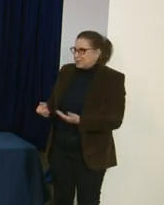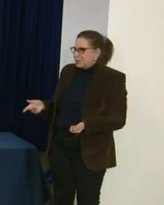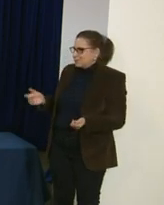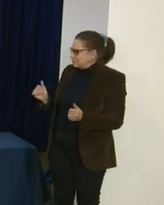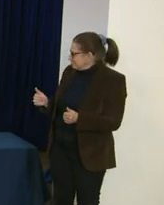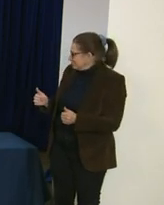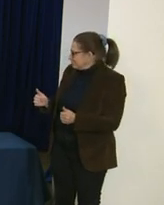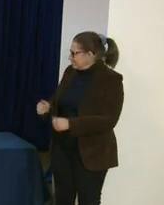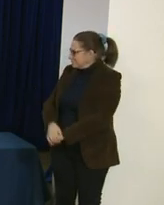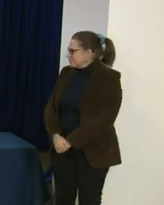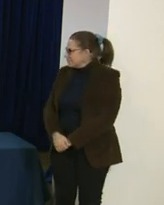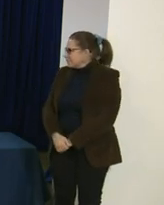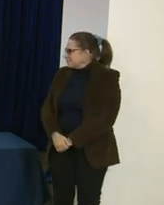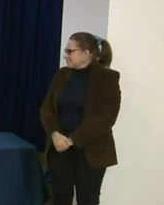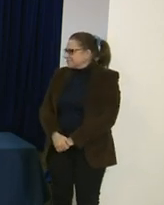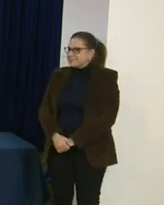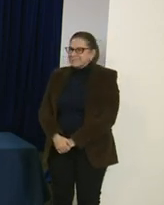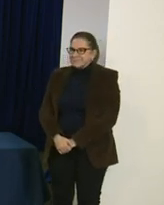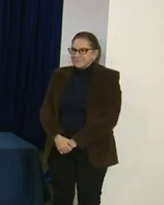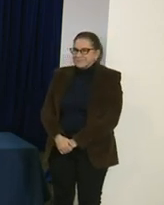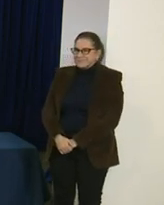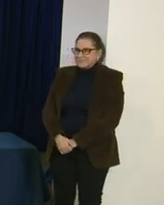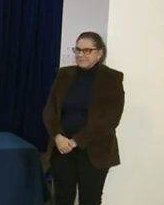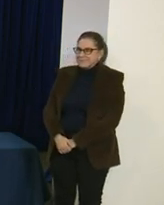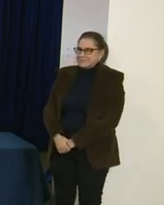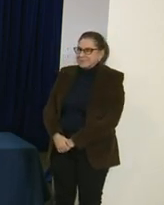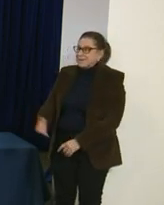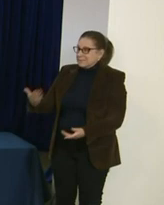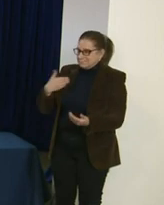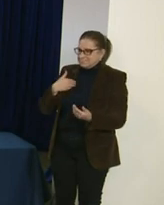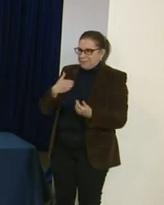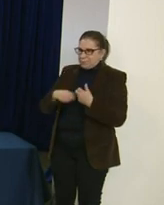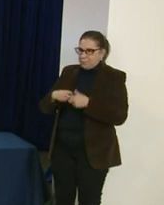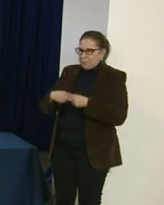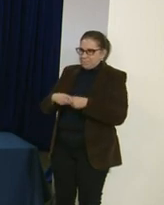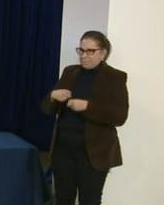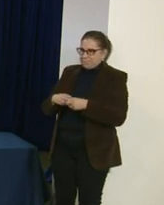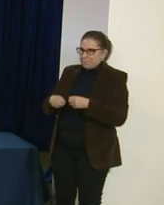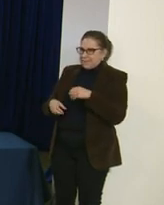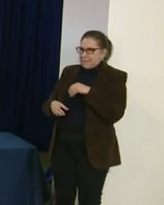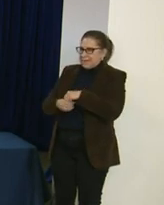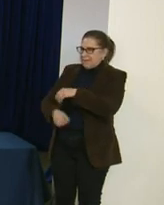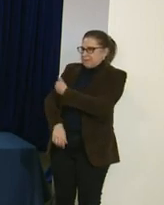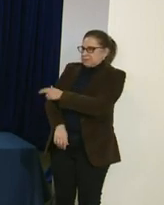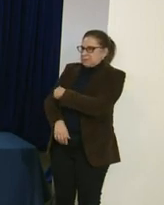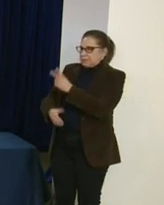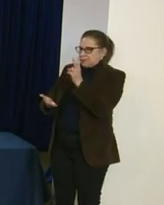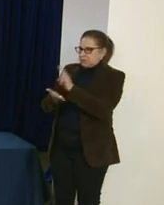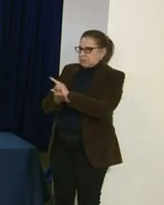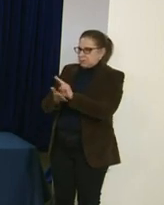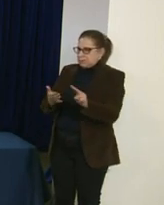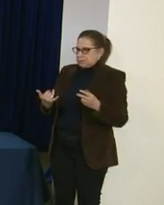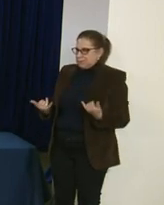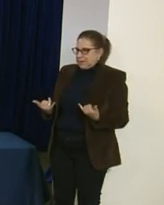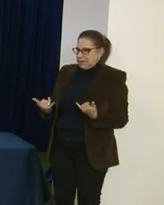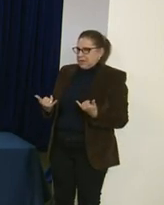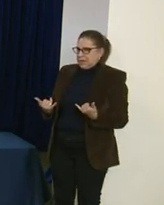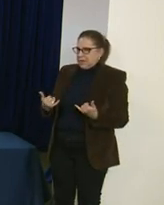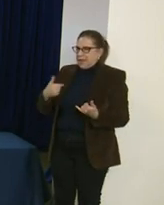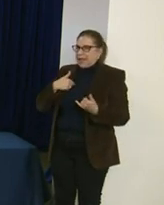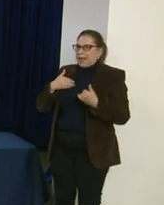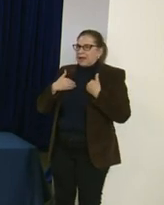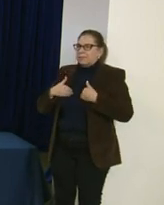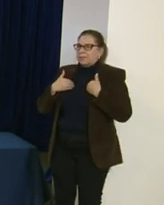My problem is I've been in the hospital 2 weeks, and I have underlying medical condition, but I had pneumonia and I had some kind of